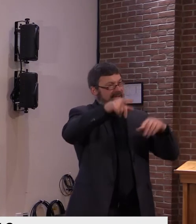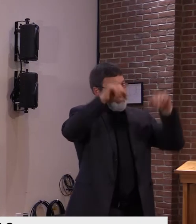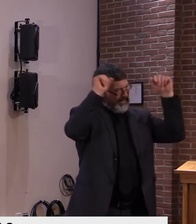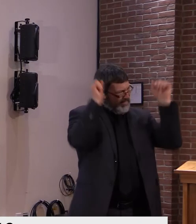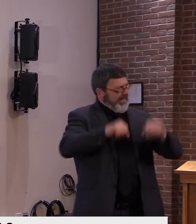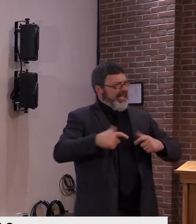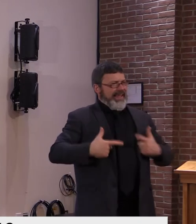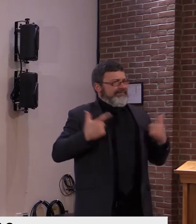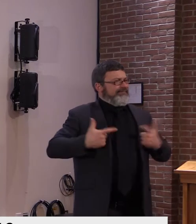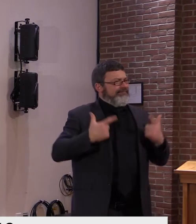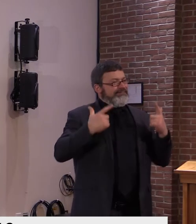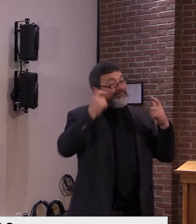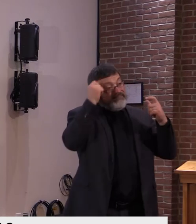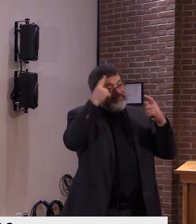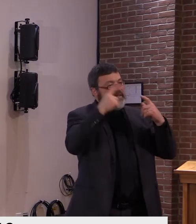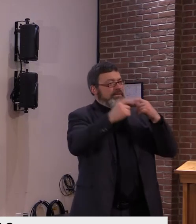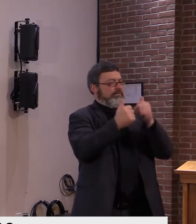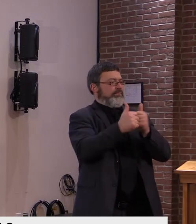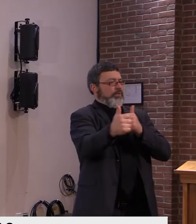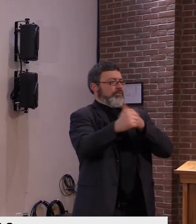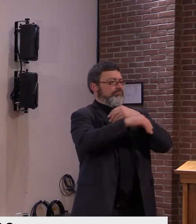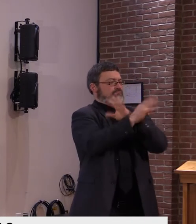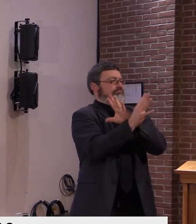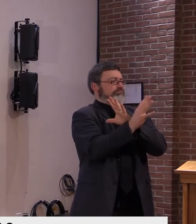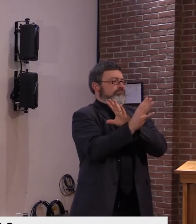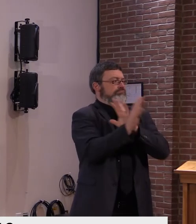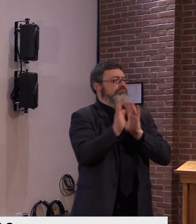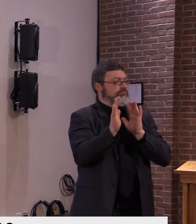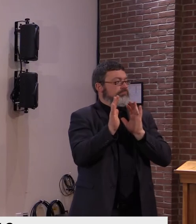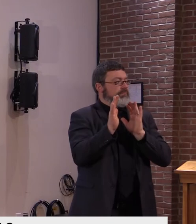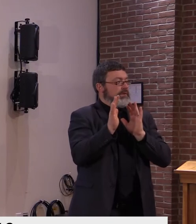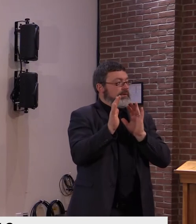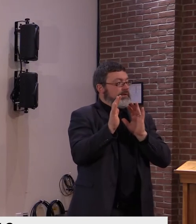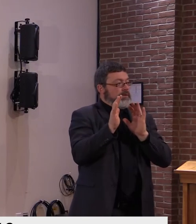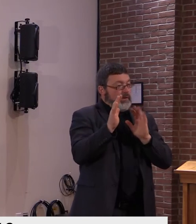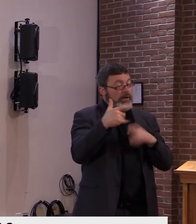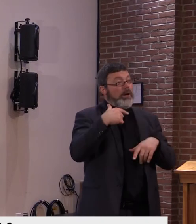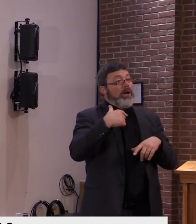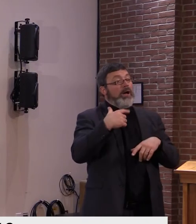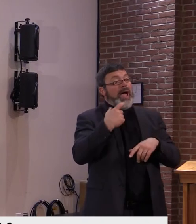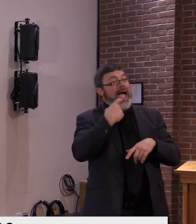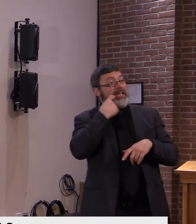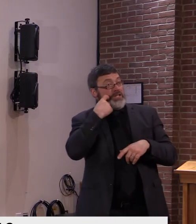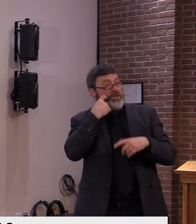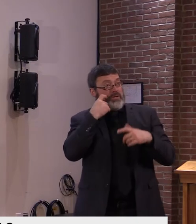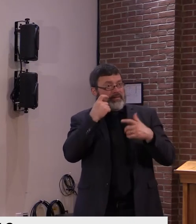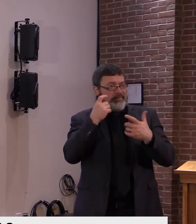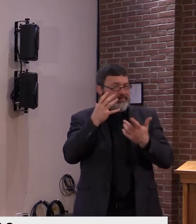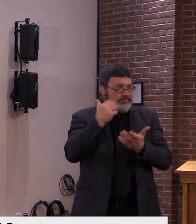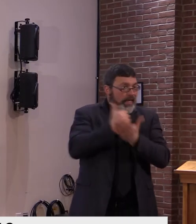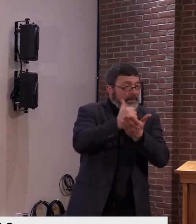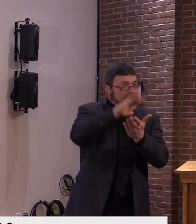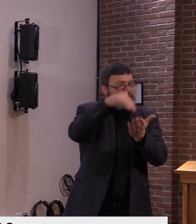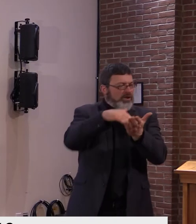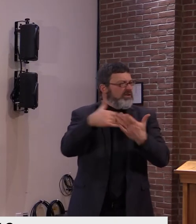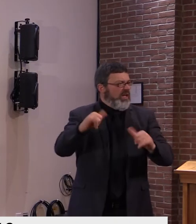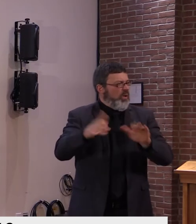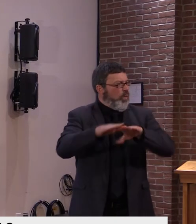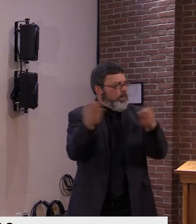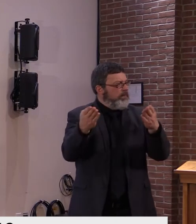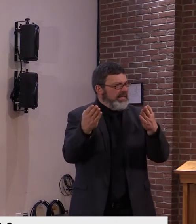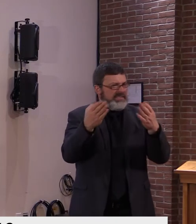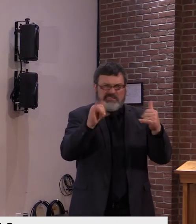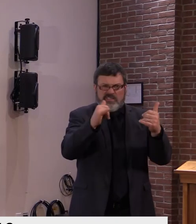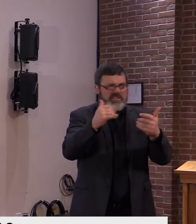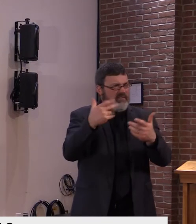the activity of recovery centers with regard to substance misuse and the opportunities for people to obtain treatment